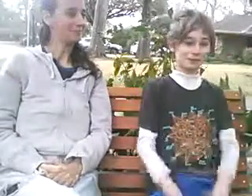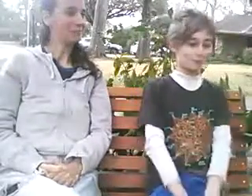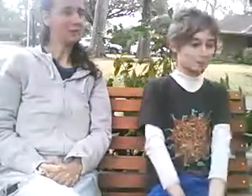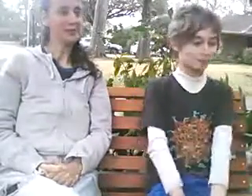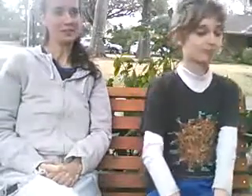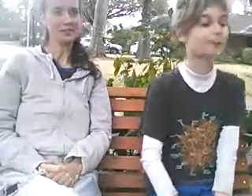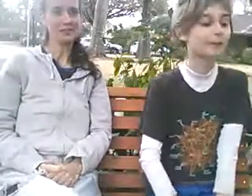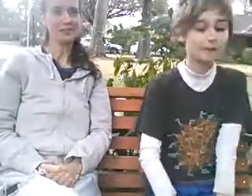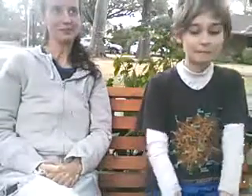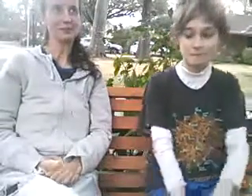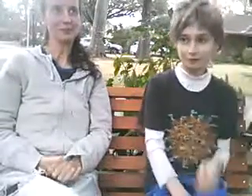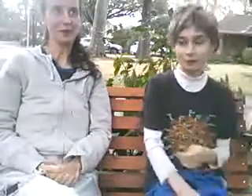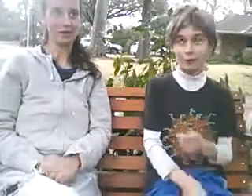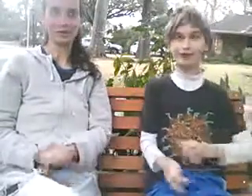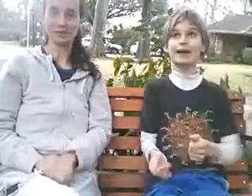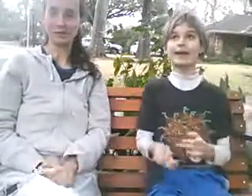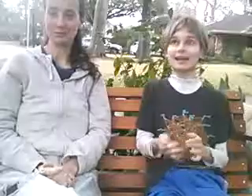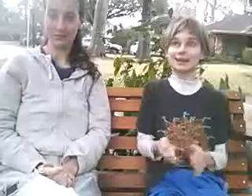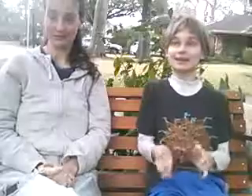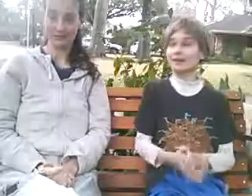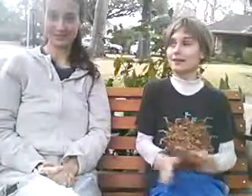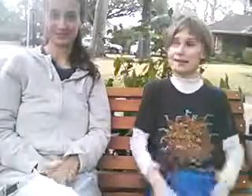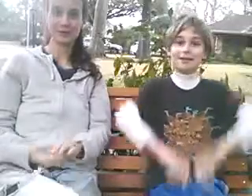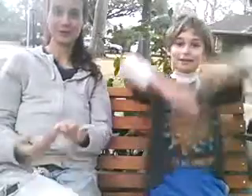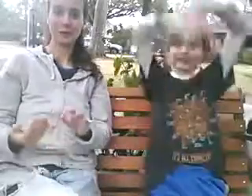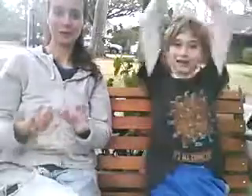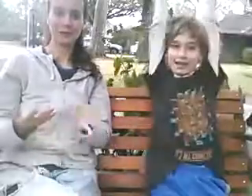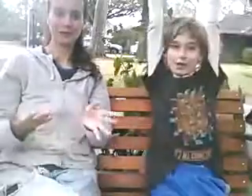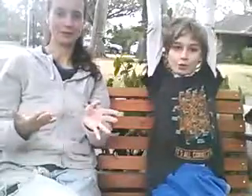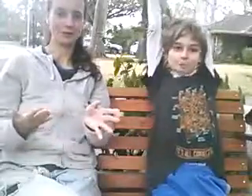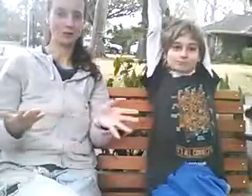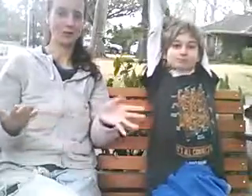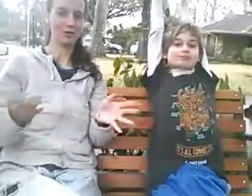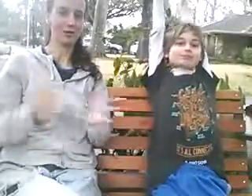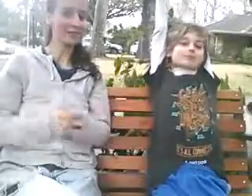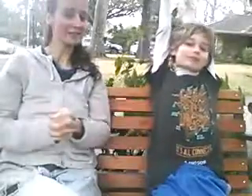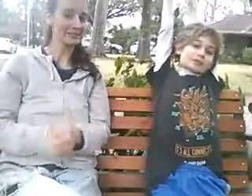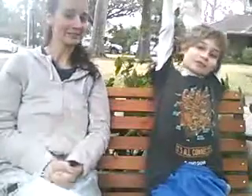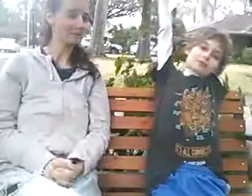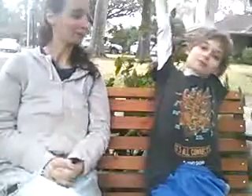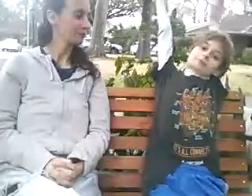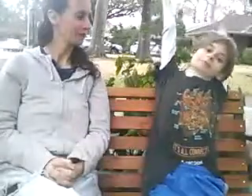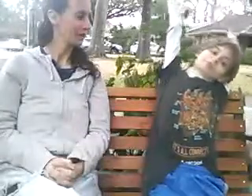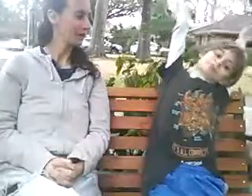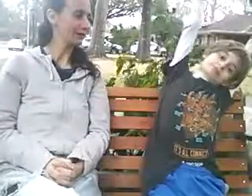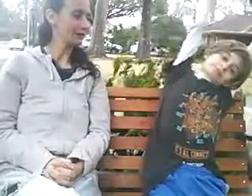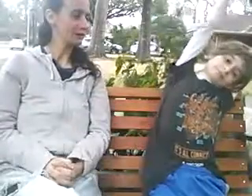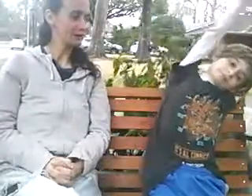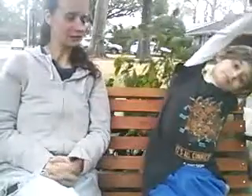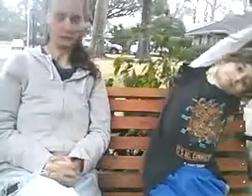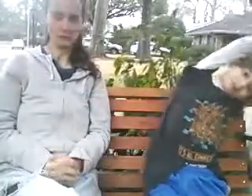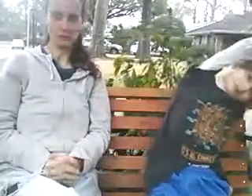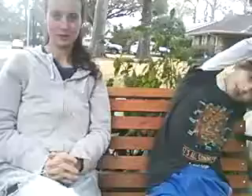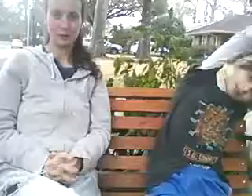We're here to talk about body listening with Hello. your kids. So